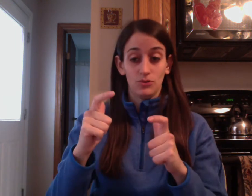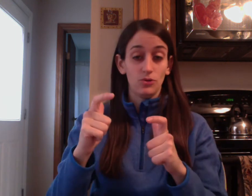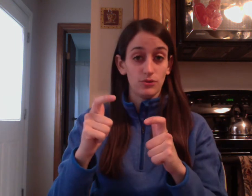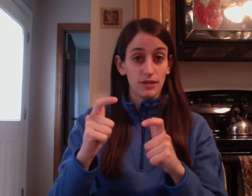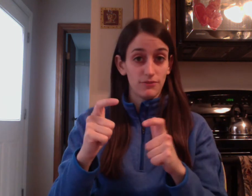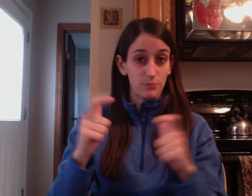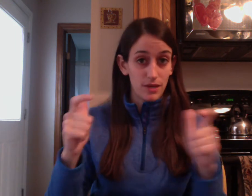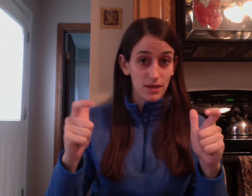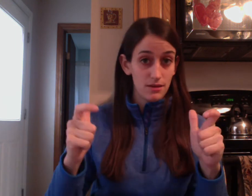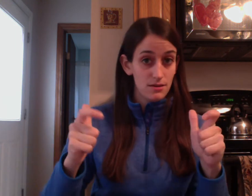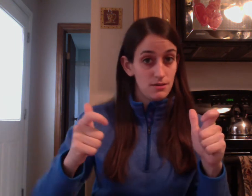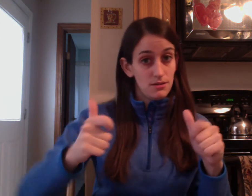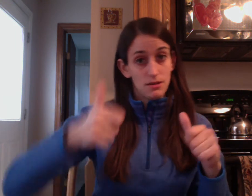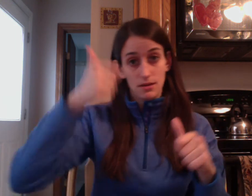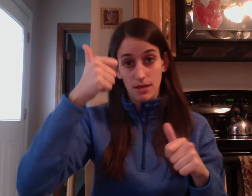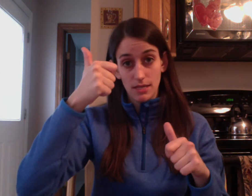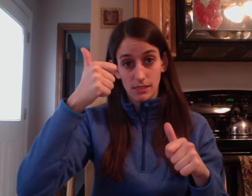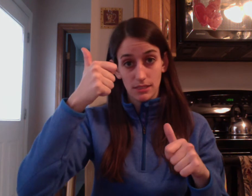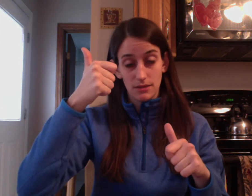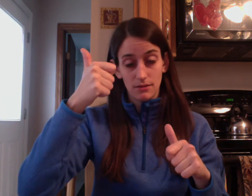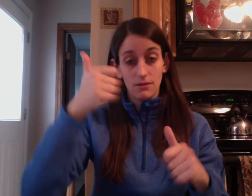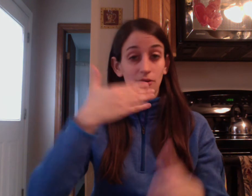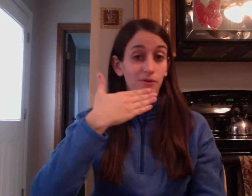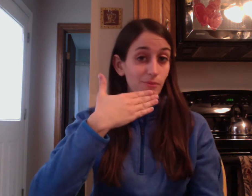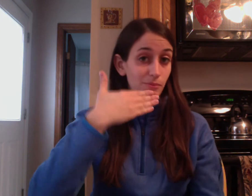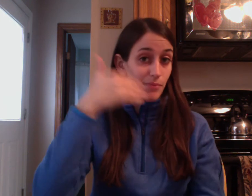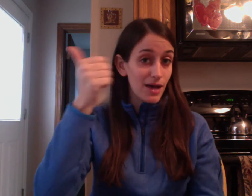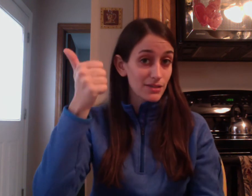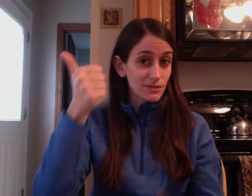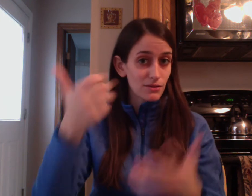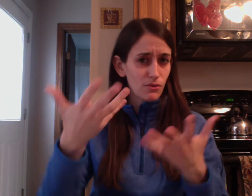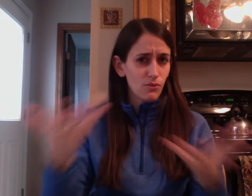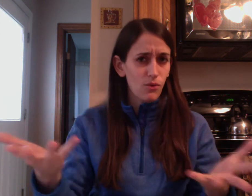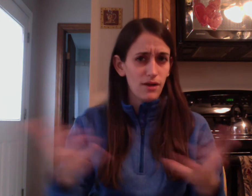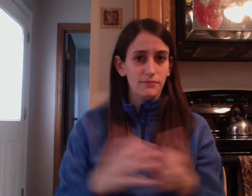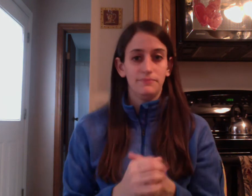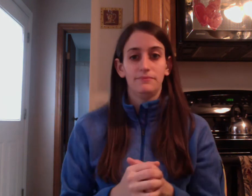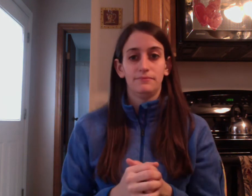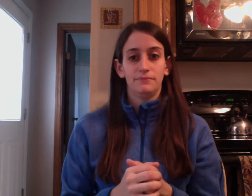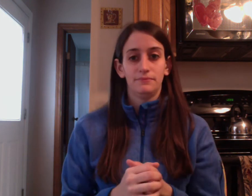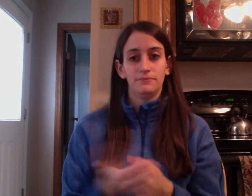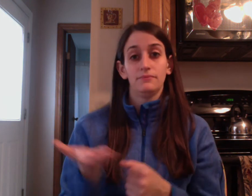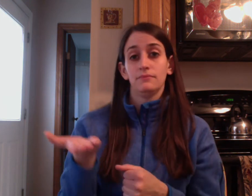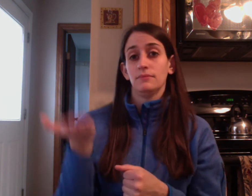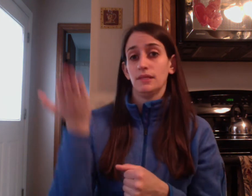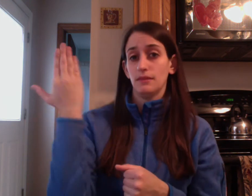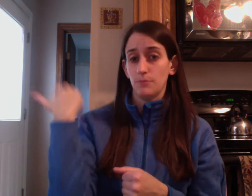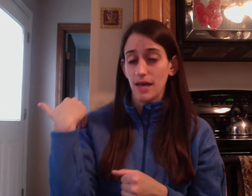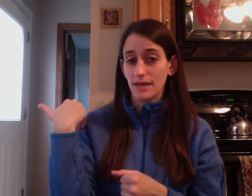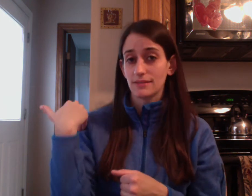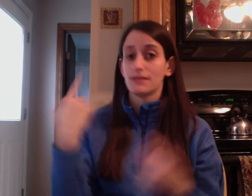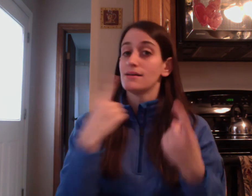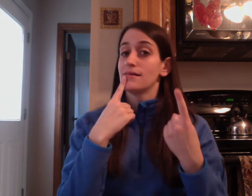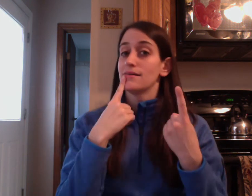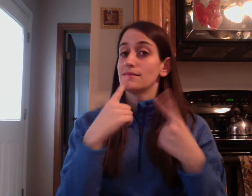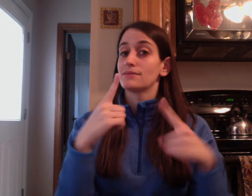know the sign for big-ist, best, what? In the past,